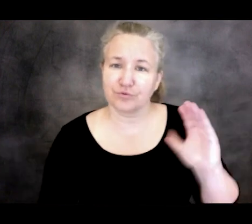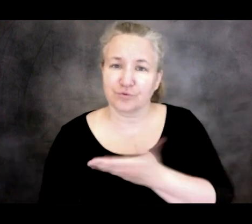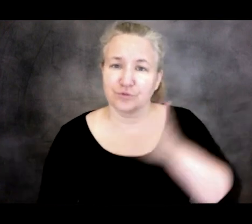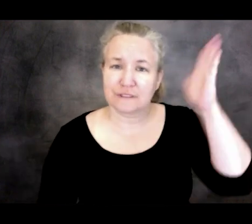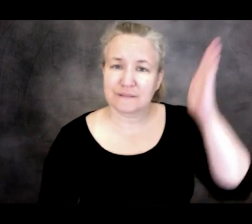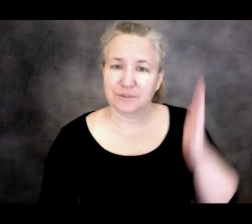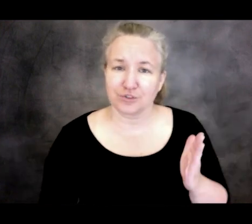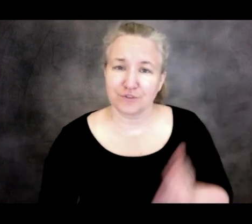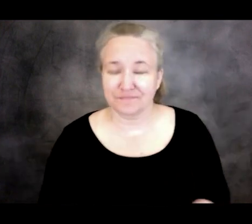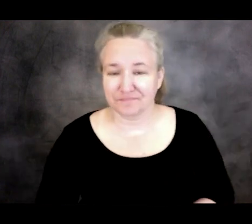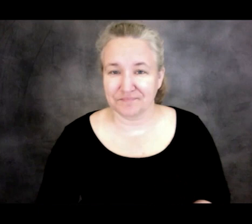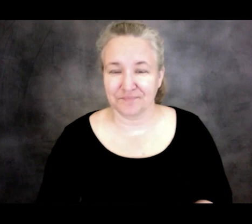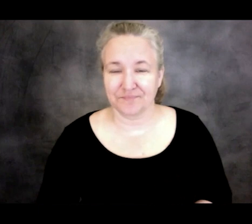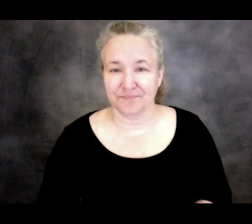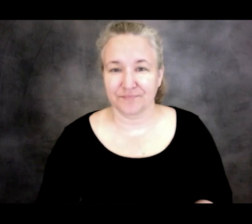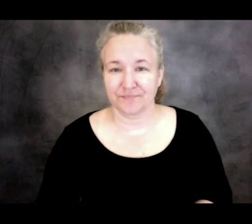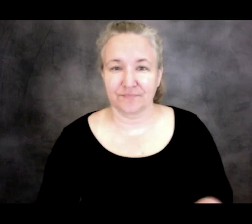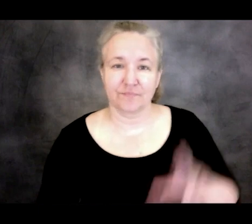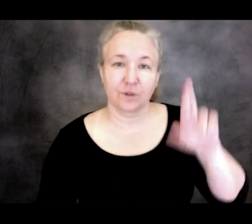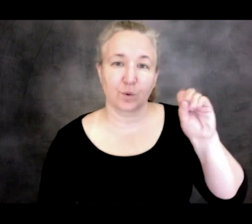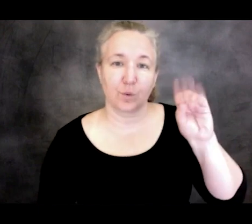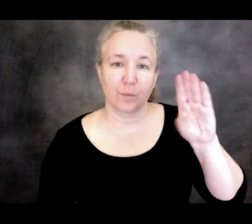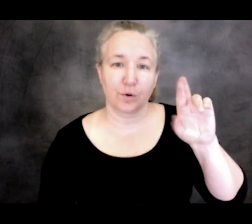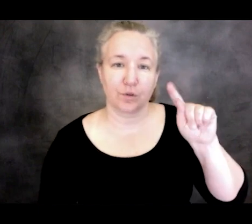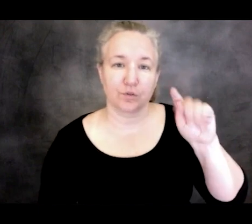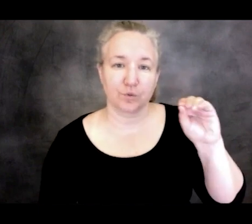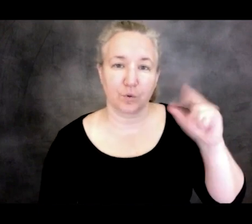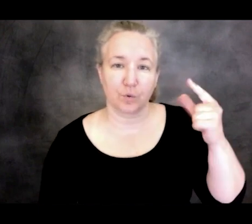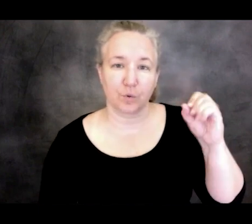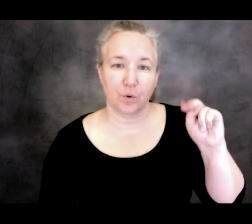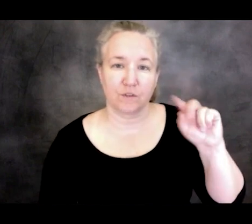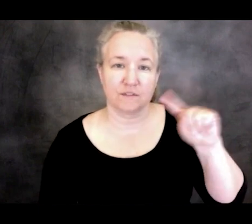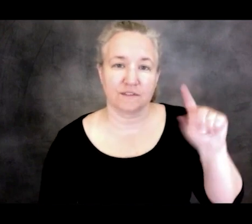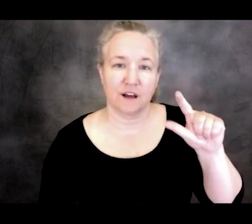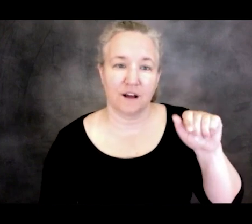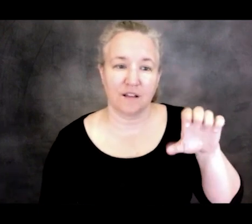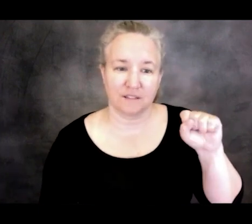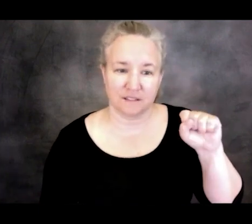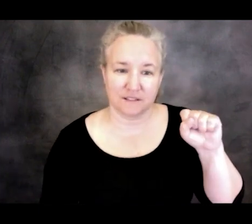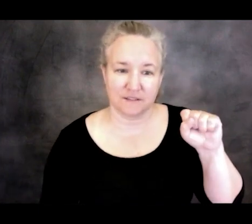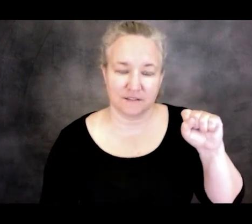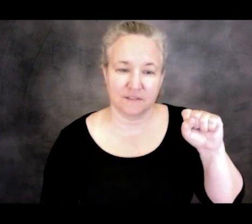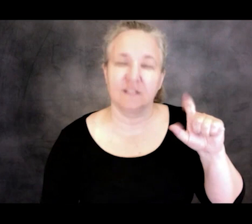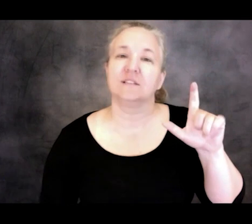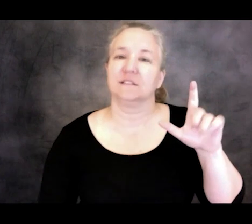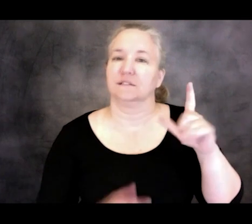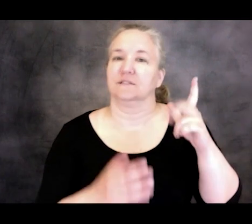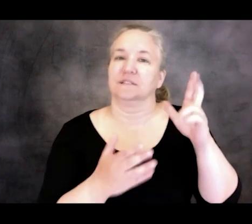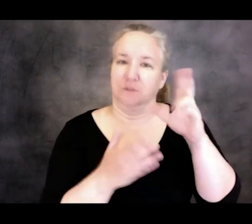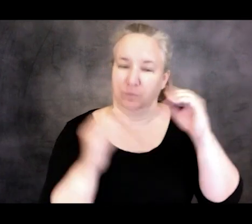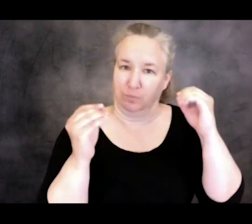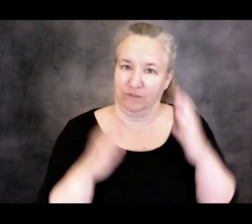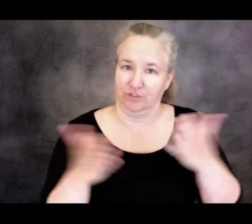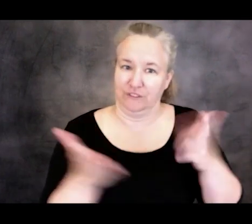this afternoon. Roberto Gonzales is the Richard Perry University Professor at the University of